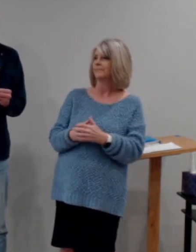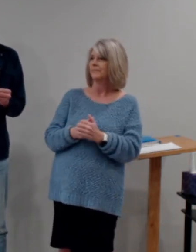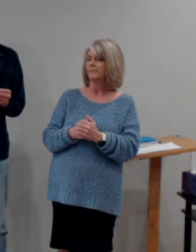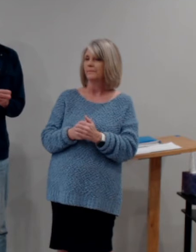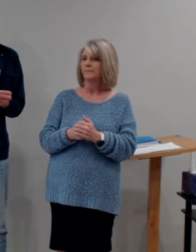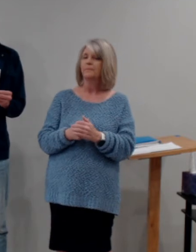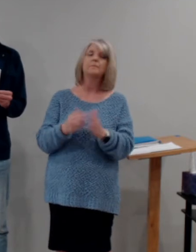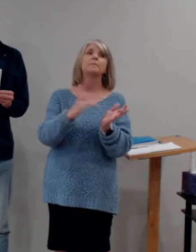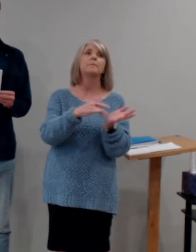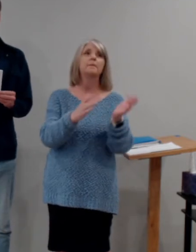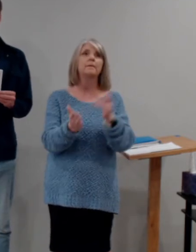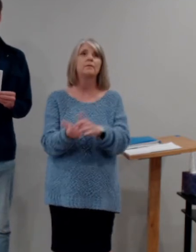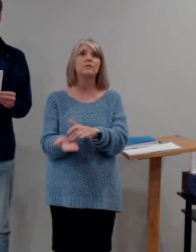Jesus die my place.